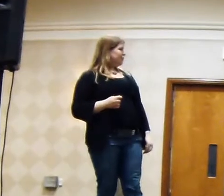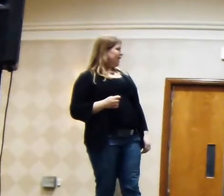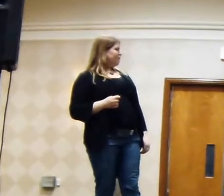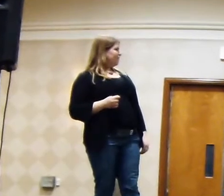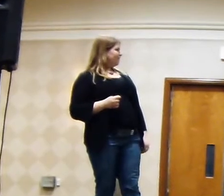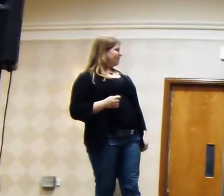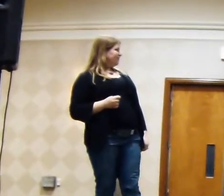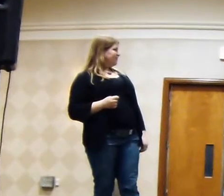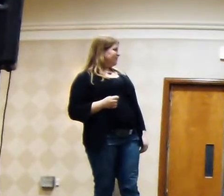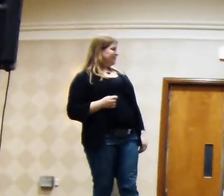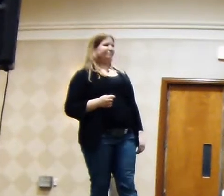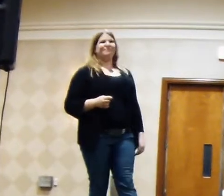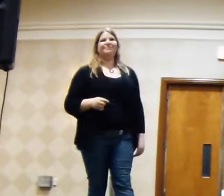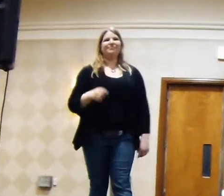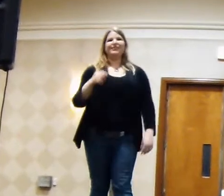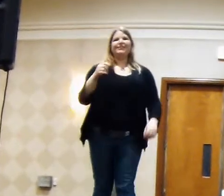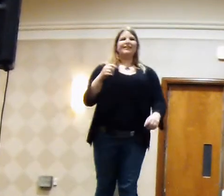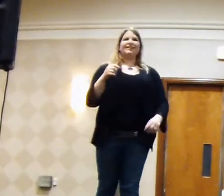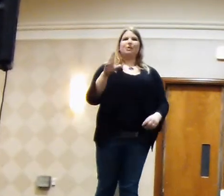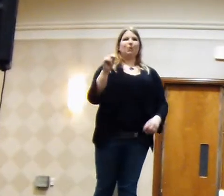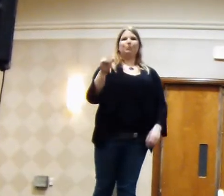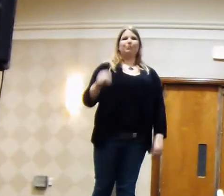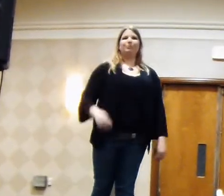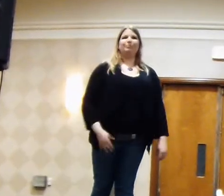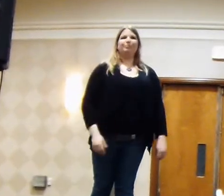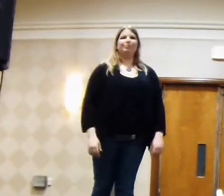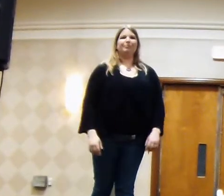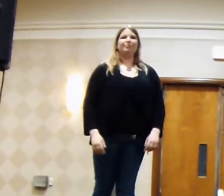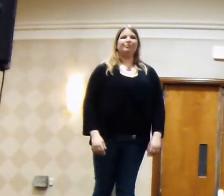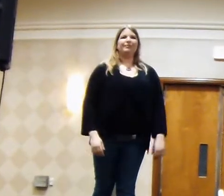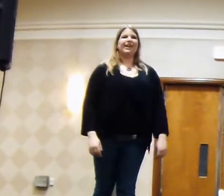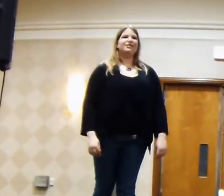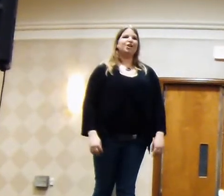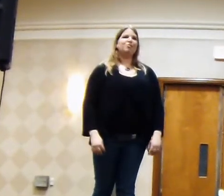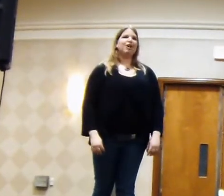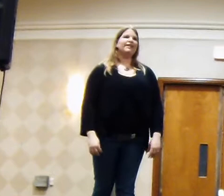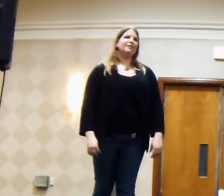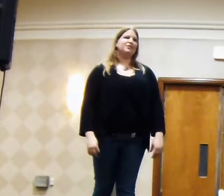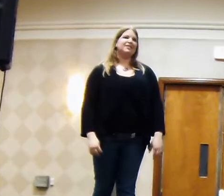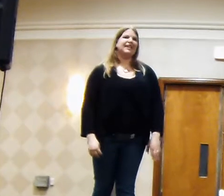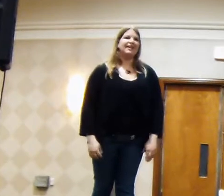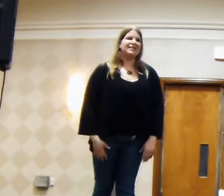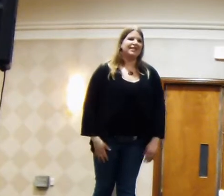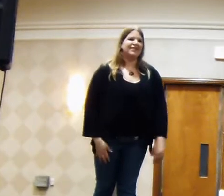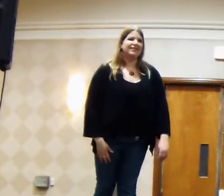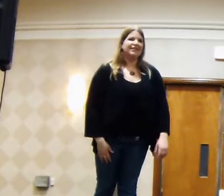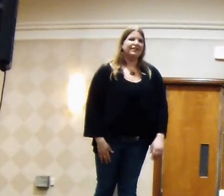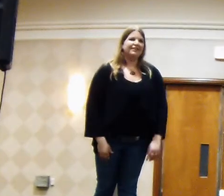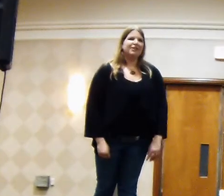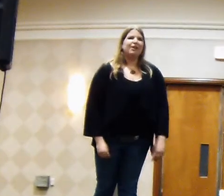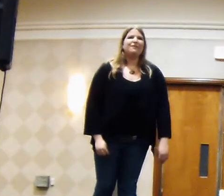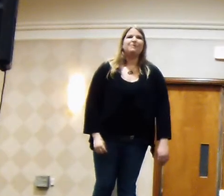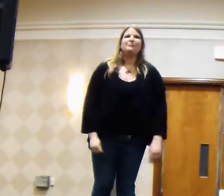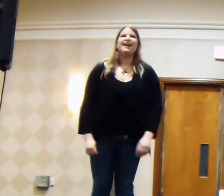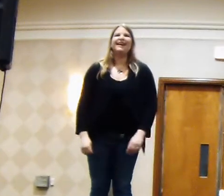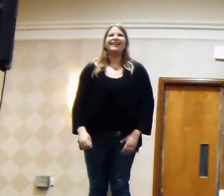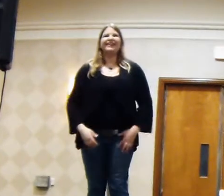Do you know that one? No. What did he say? That's all right, I was just testing.